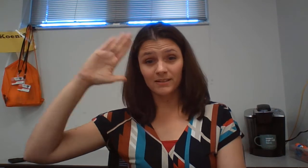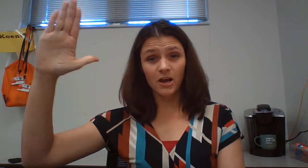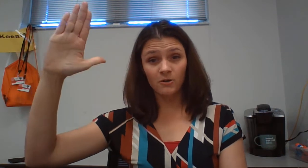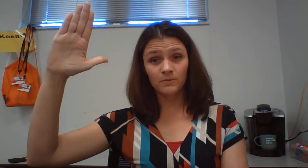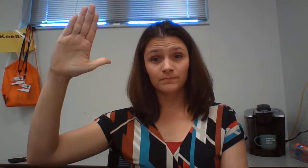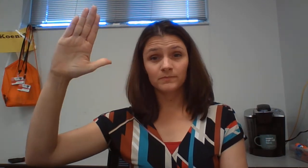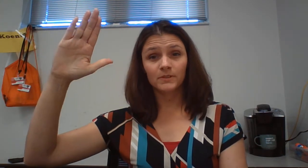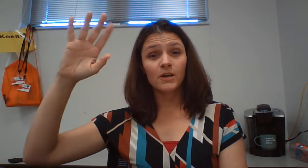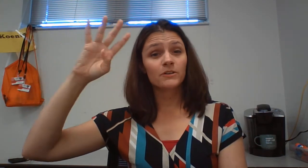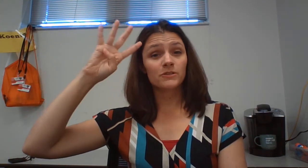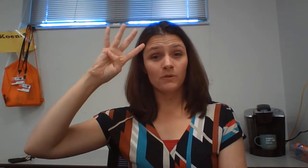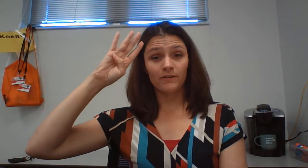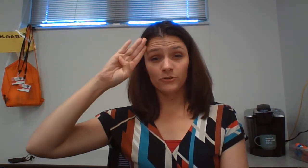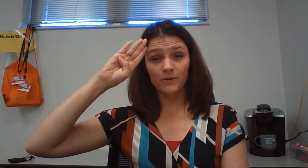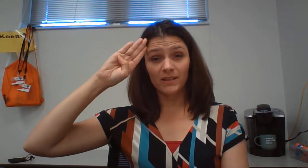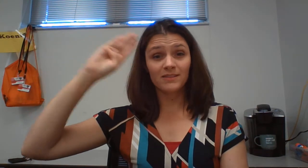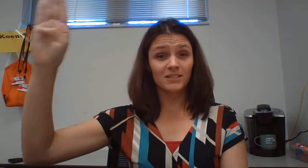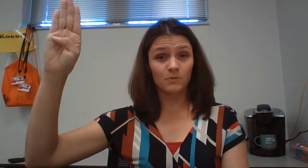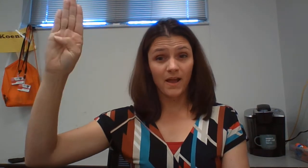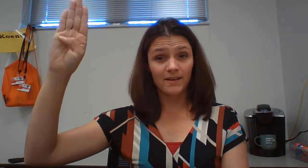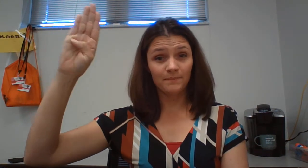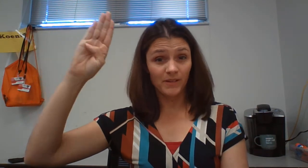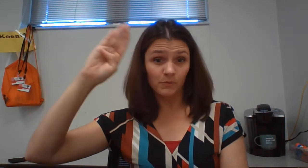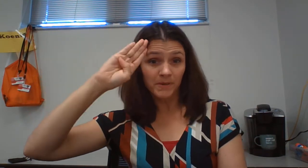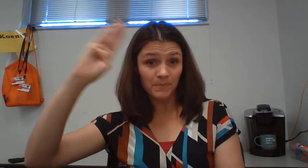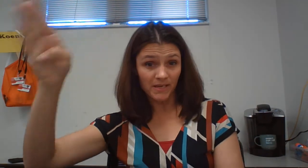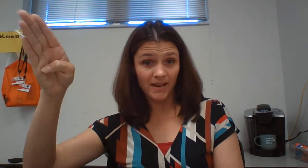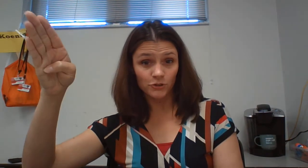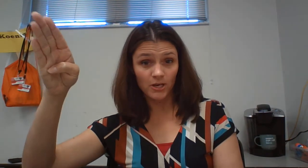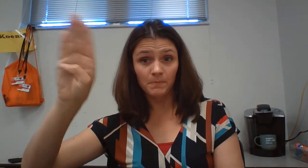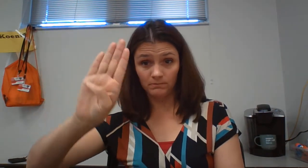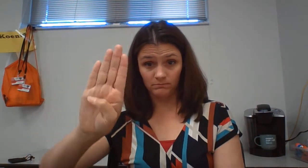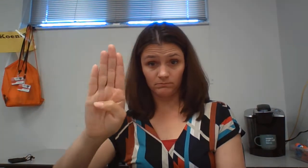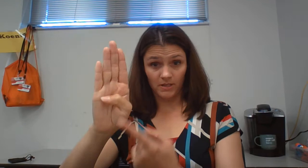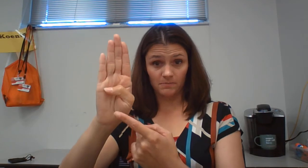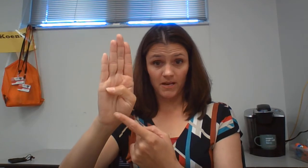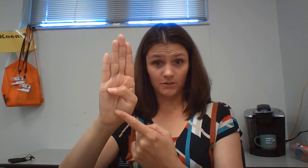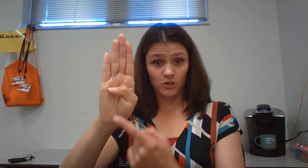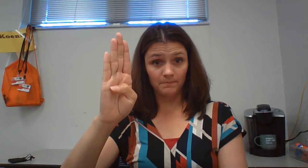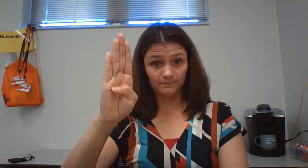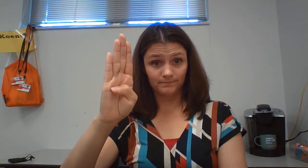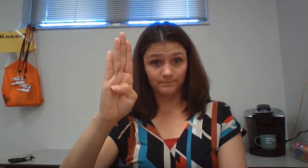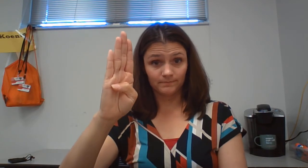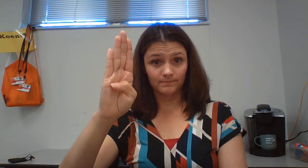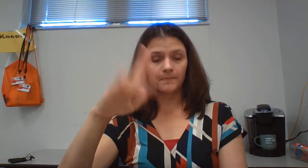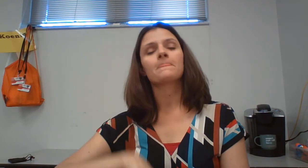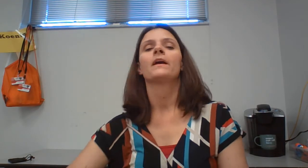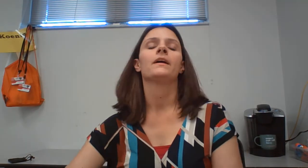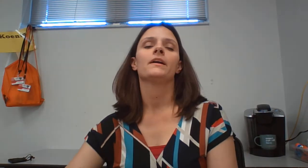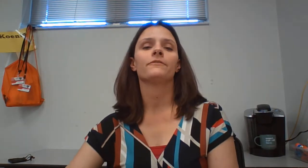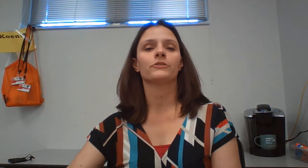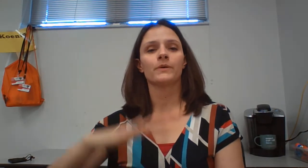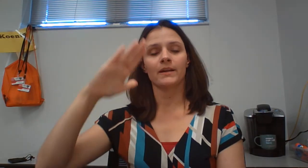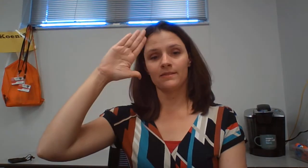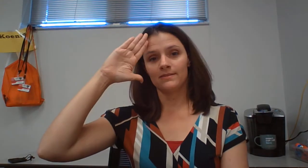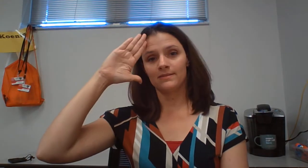hello. So if you're doing it this way, it would be a B hand shape. That's my hand shape. If you're doing it